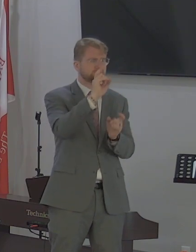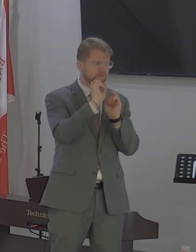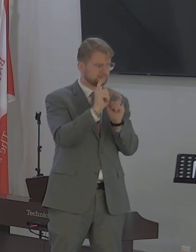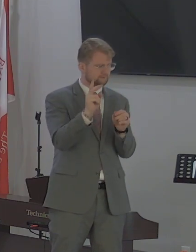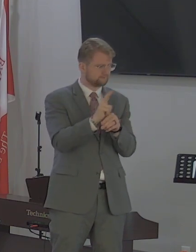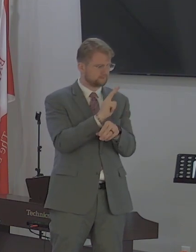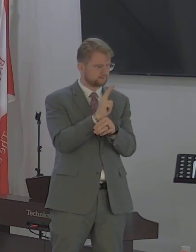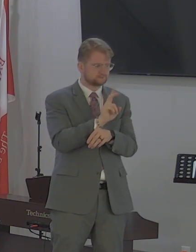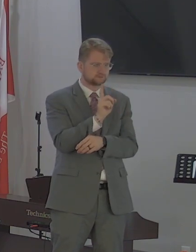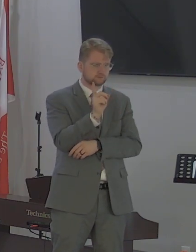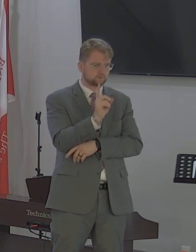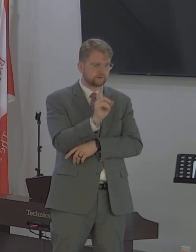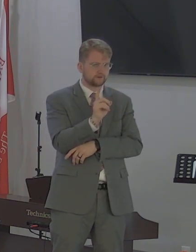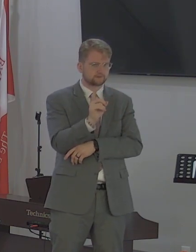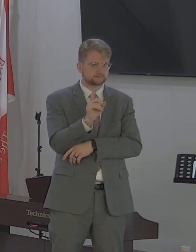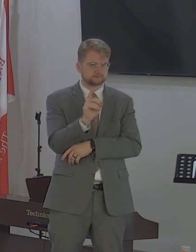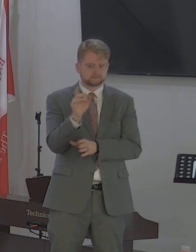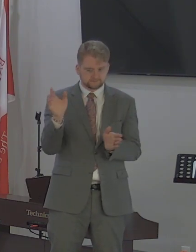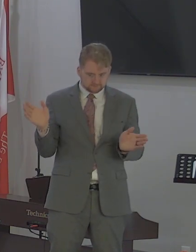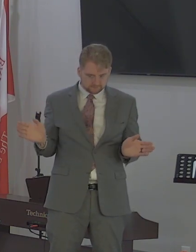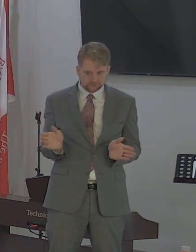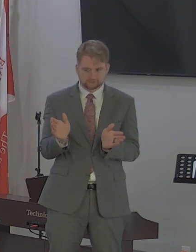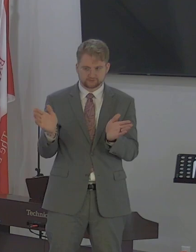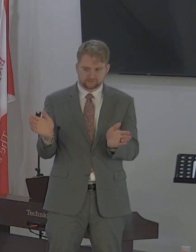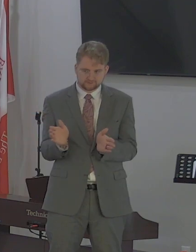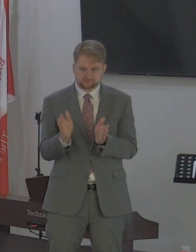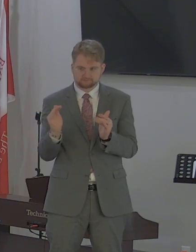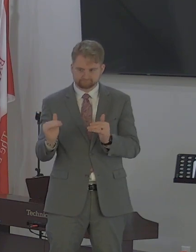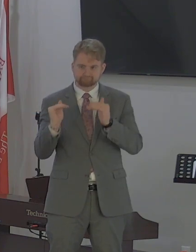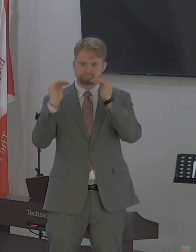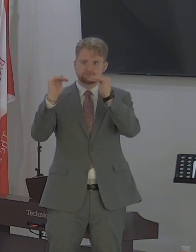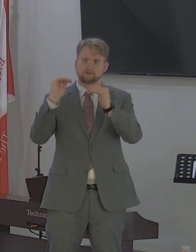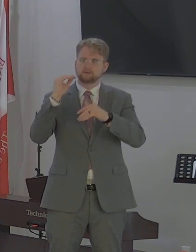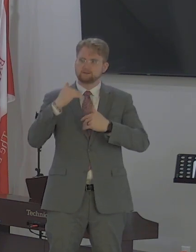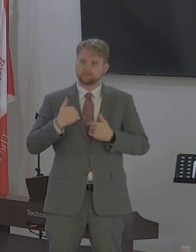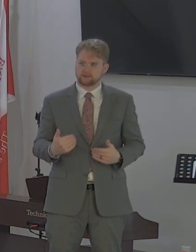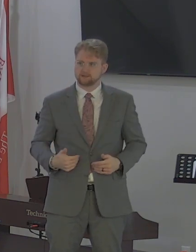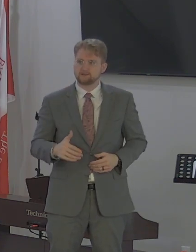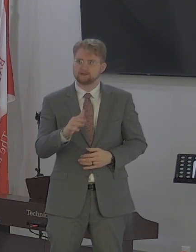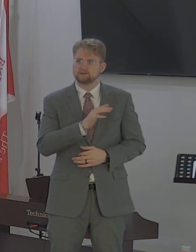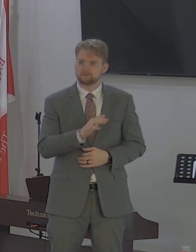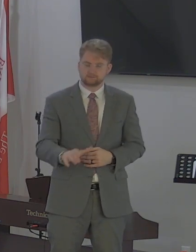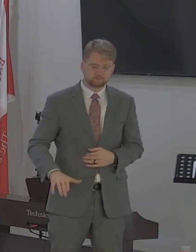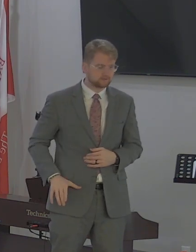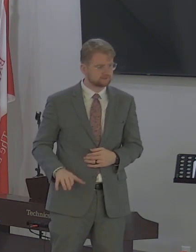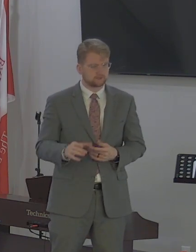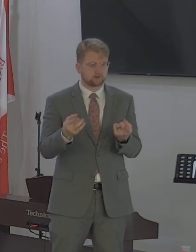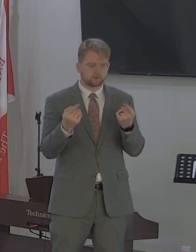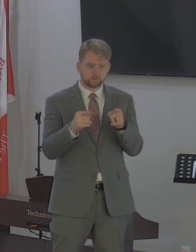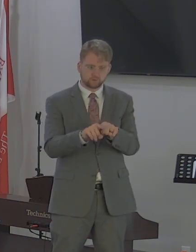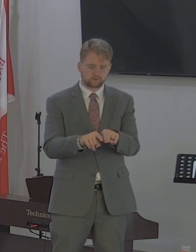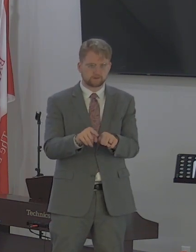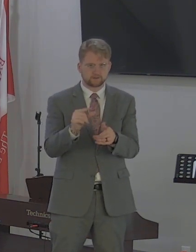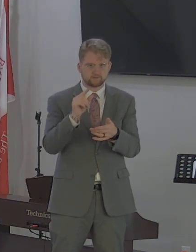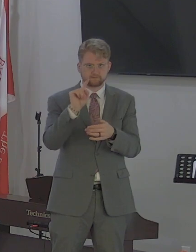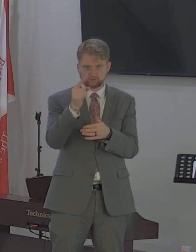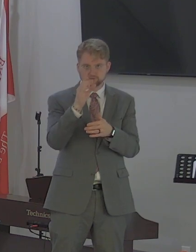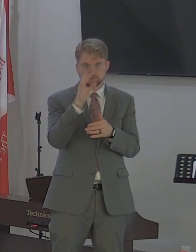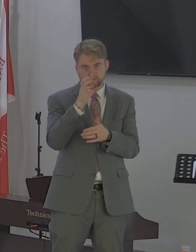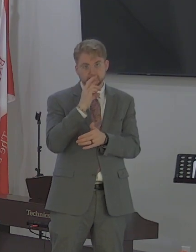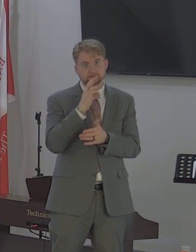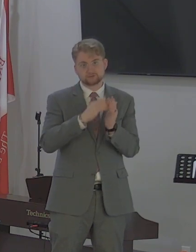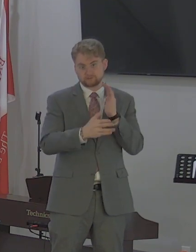where? To edify the body of Christ, which is the church, according to 1 Corinthians 14 and 1 Corinthians